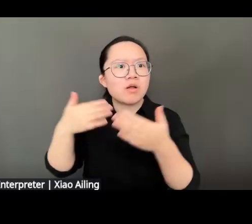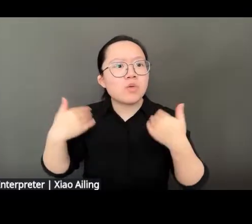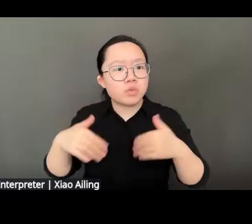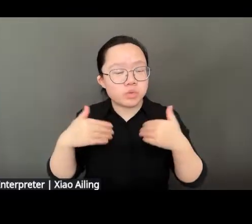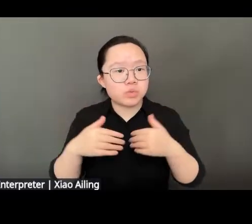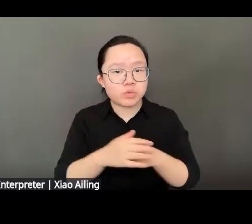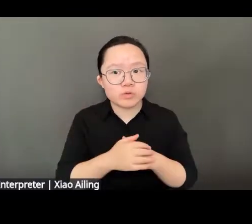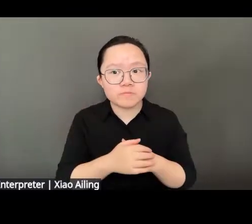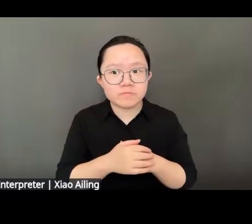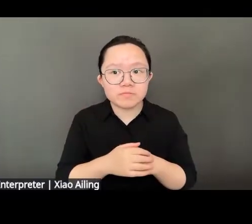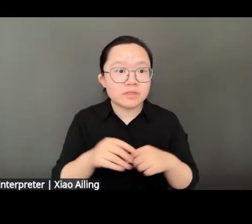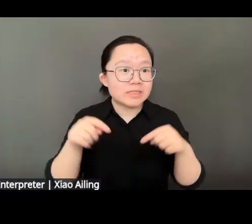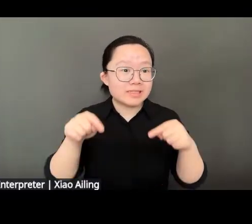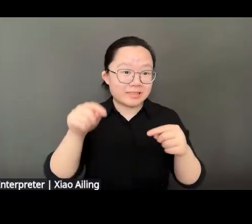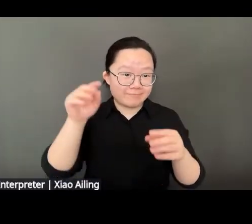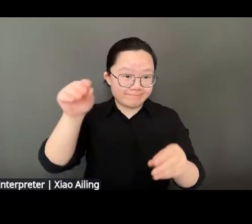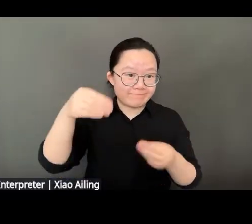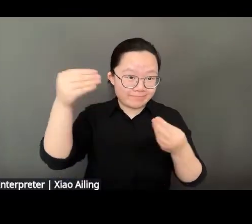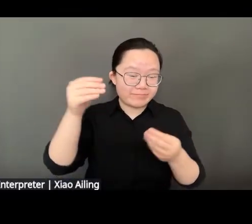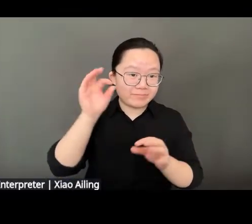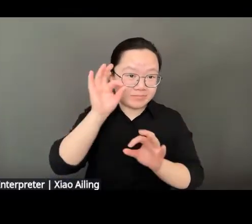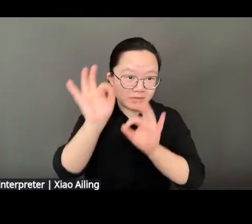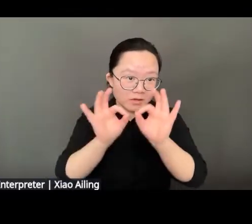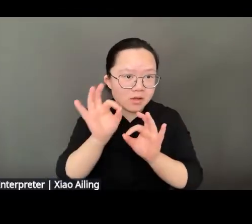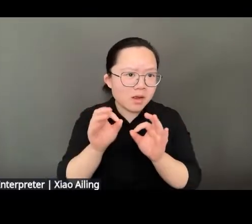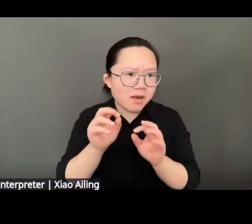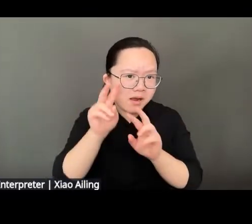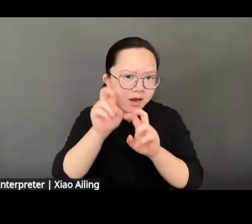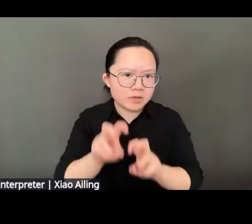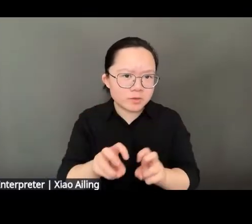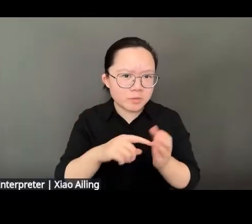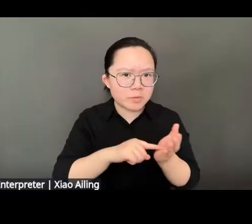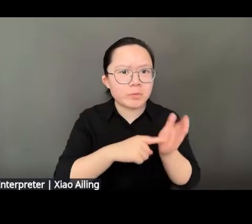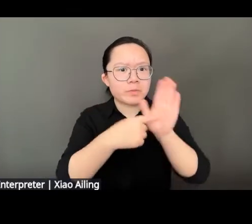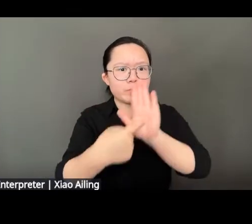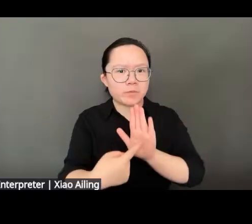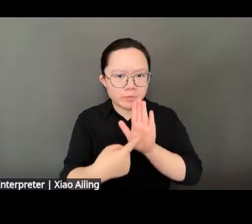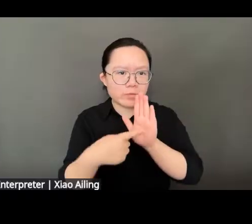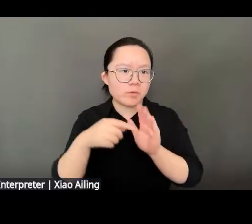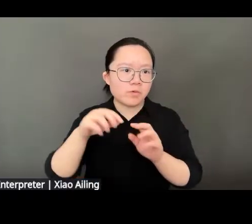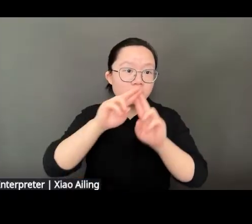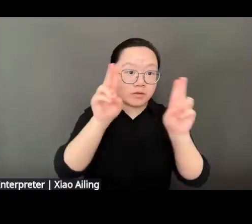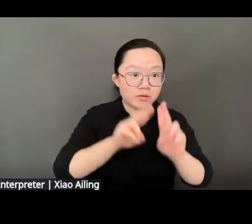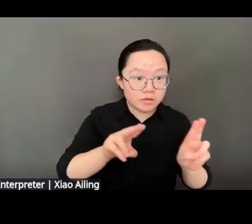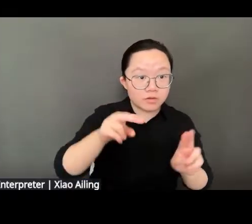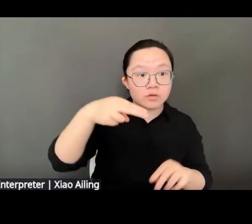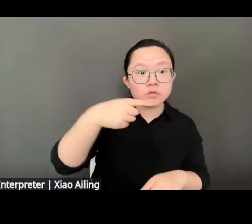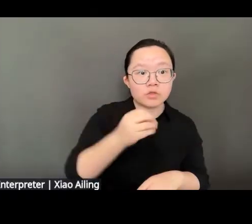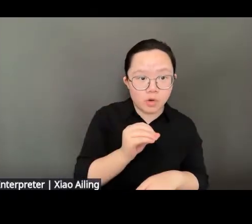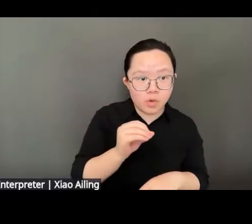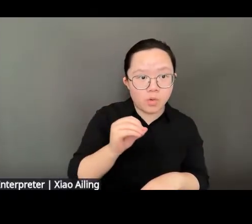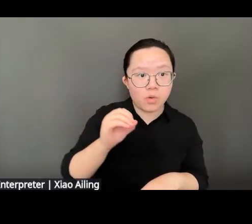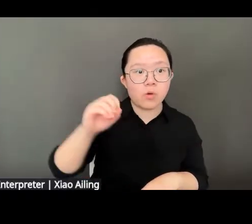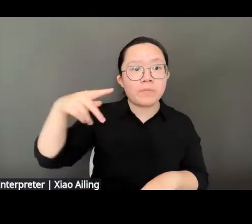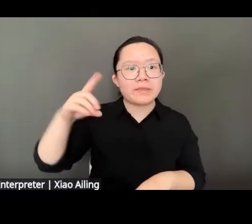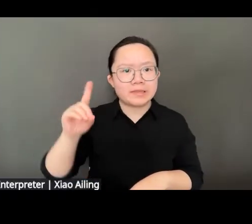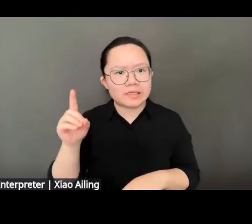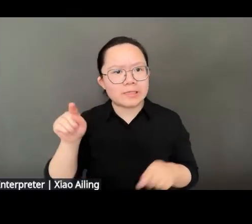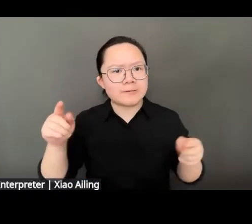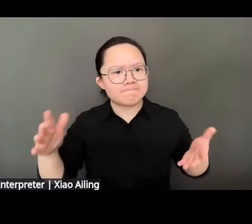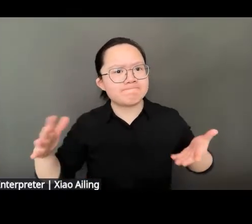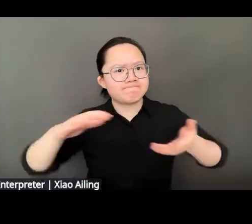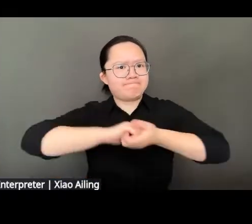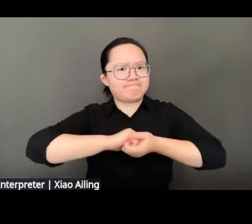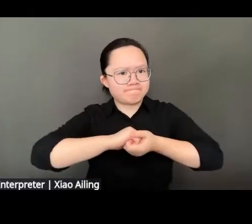presents examples of how INGOs and OPDs work together to implement inclusive safeguarding, and